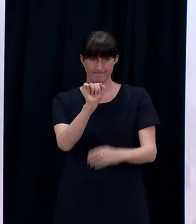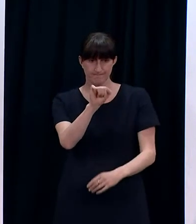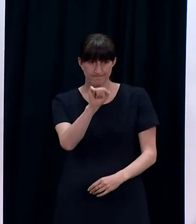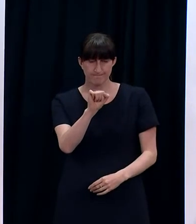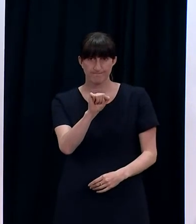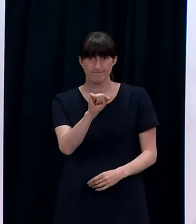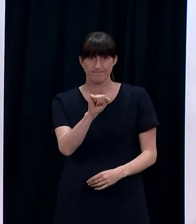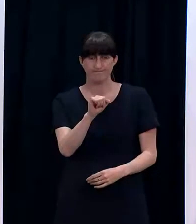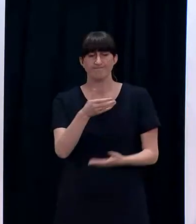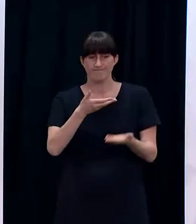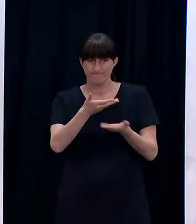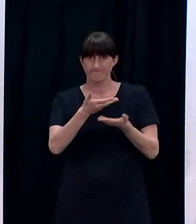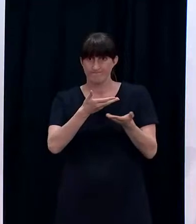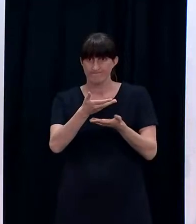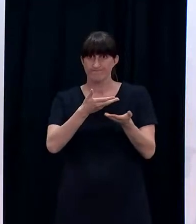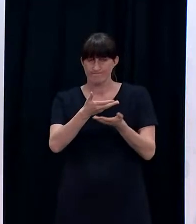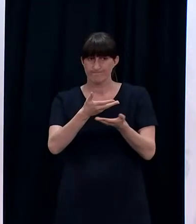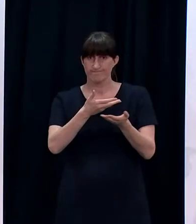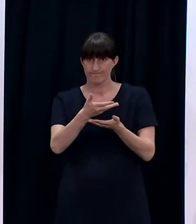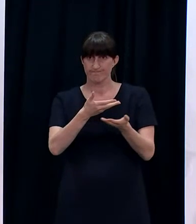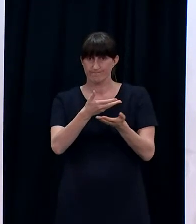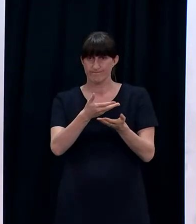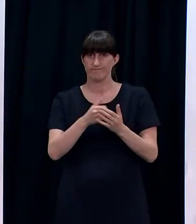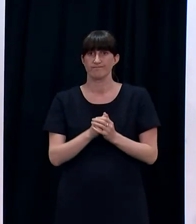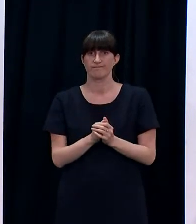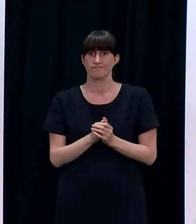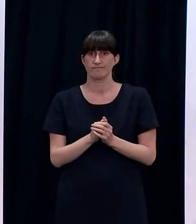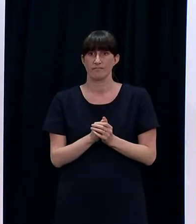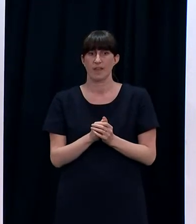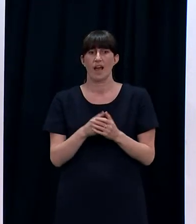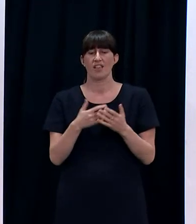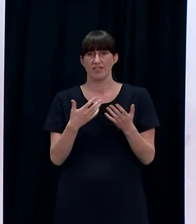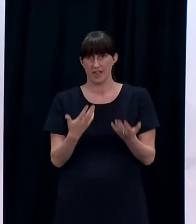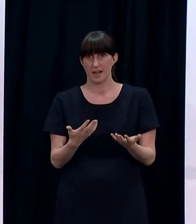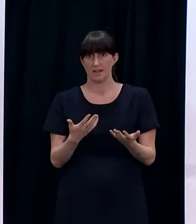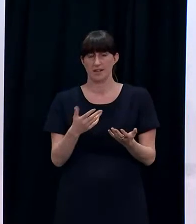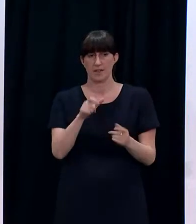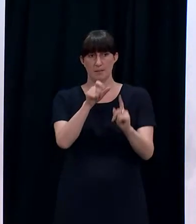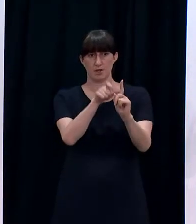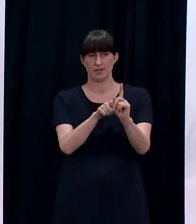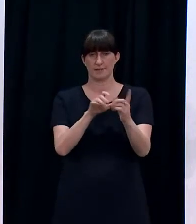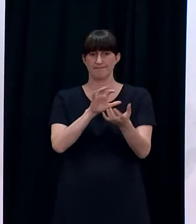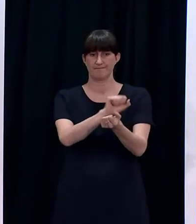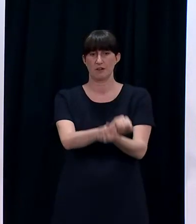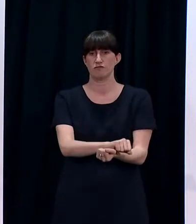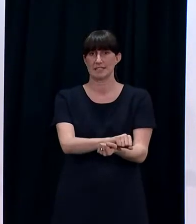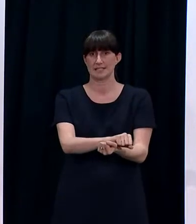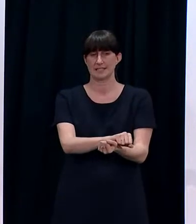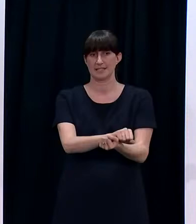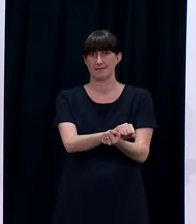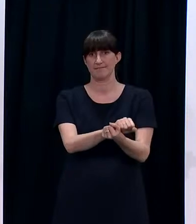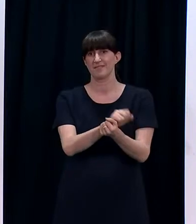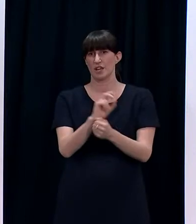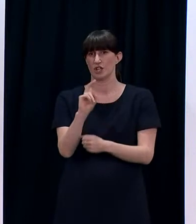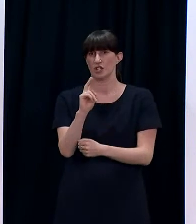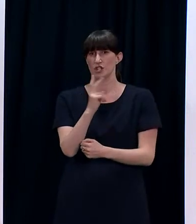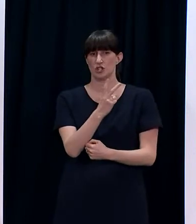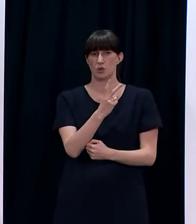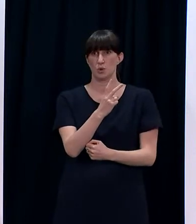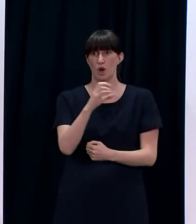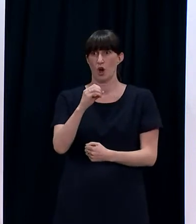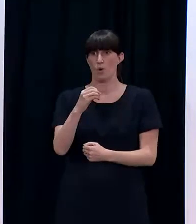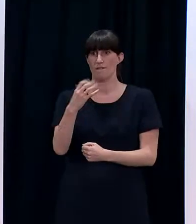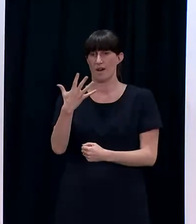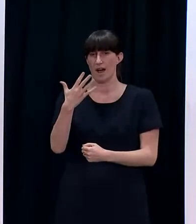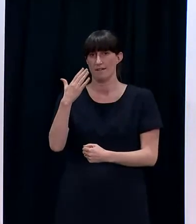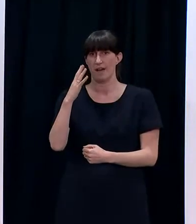and discussions and negotiations then began, and the individual was taken into custody at 2:05